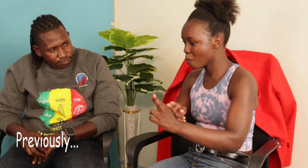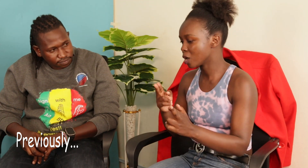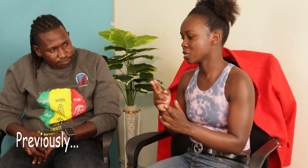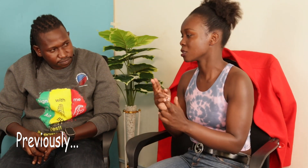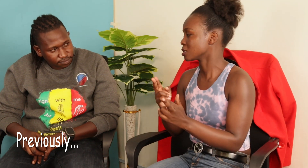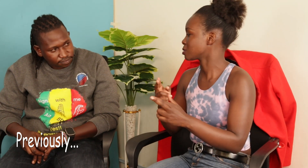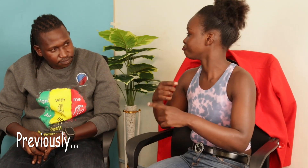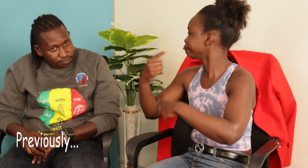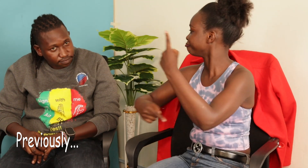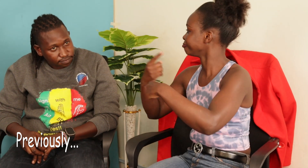find sometime